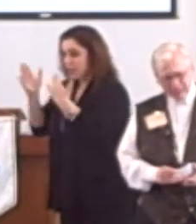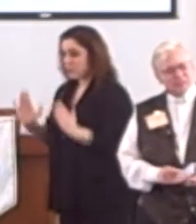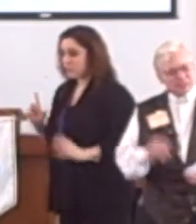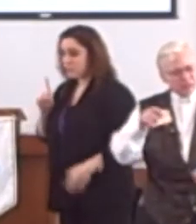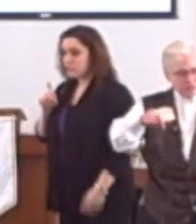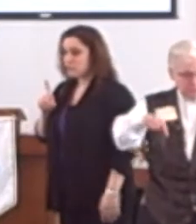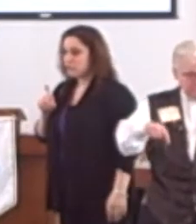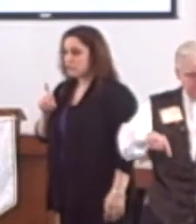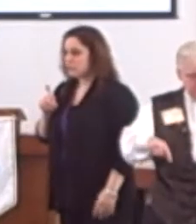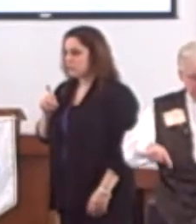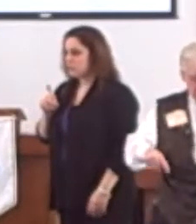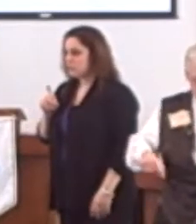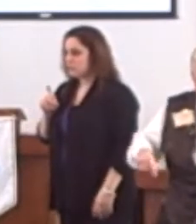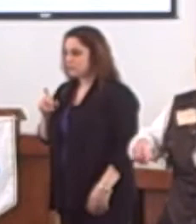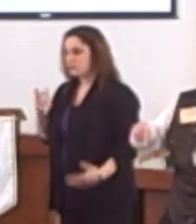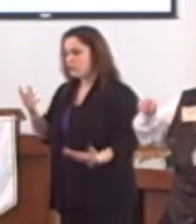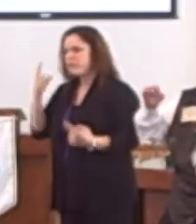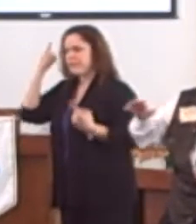In this country,